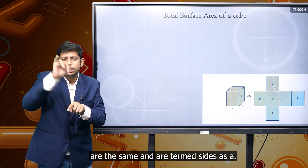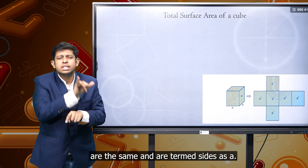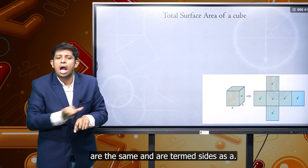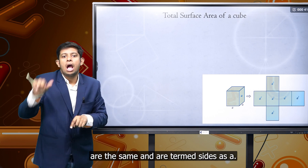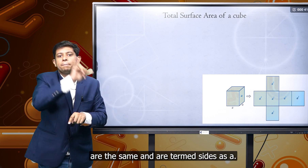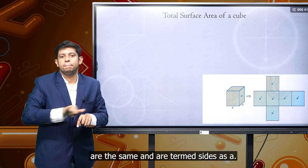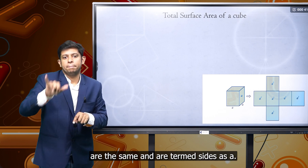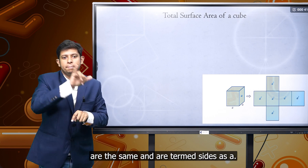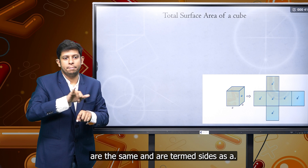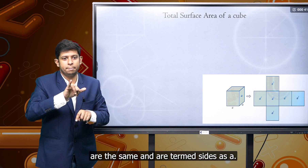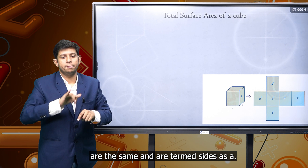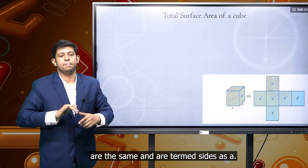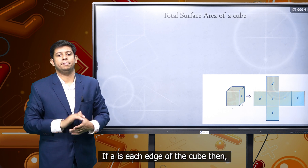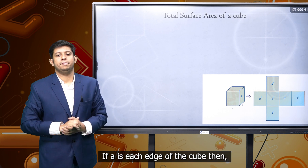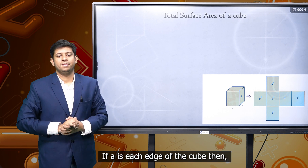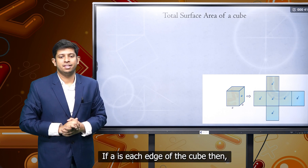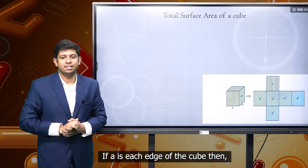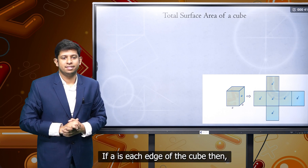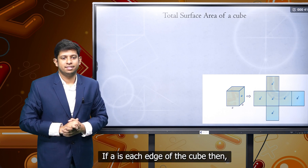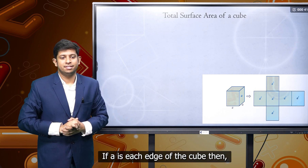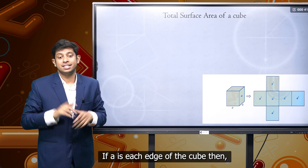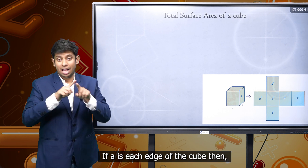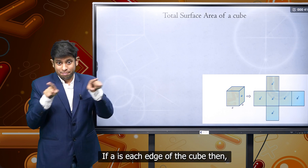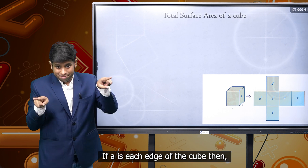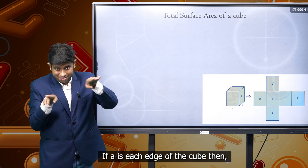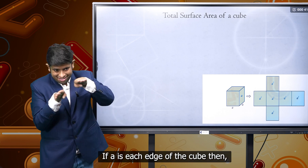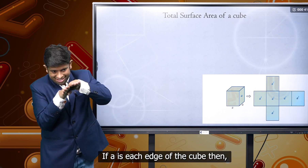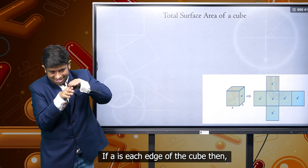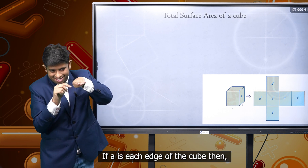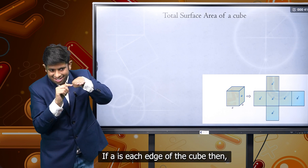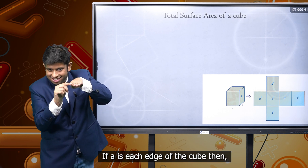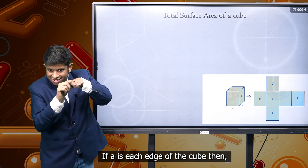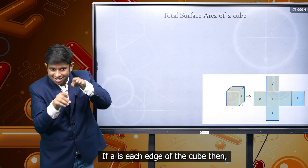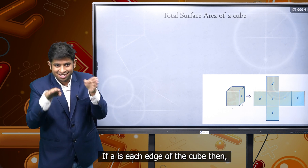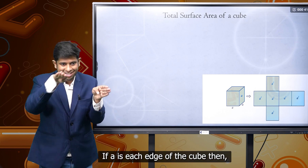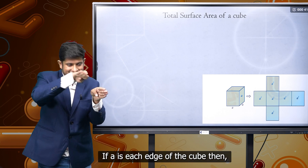A. If A is each edge of the cube, then